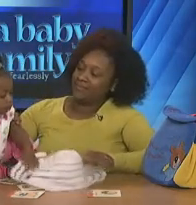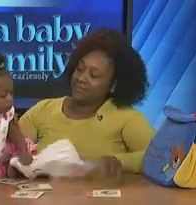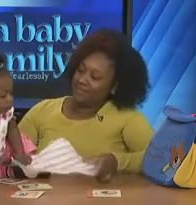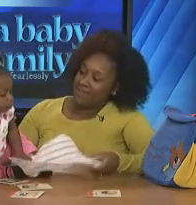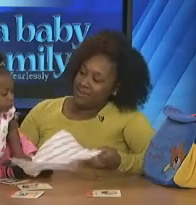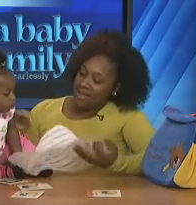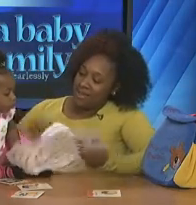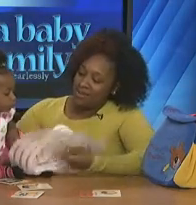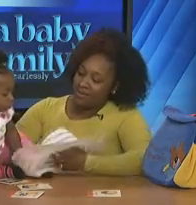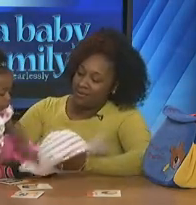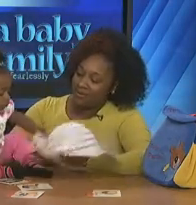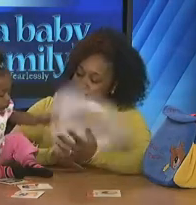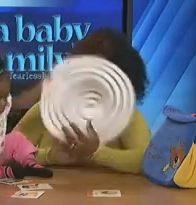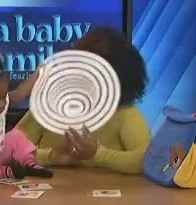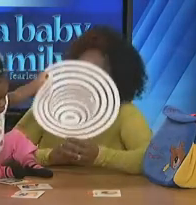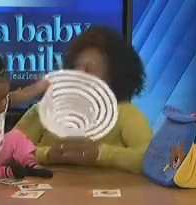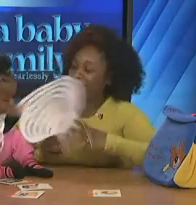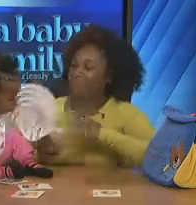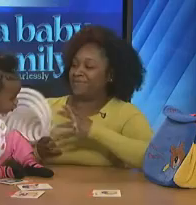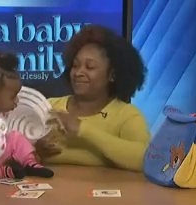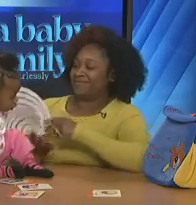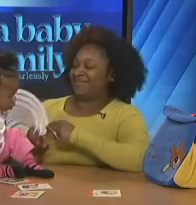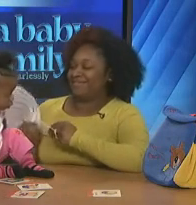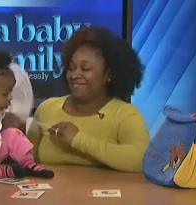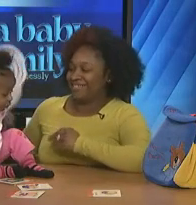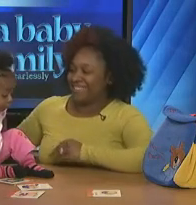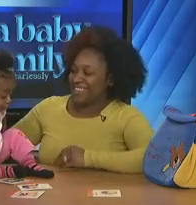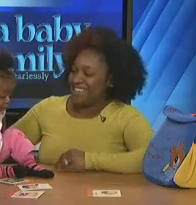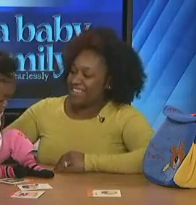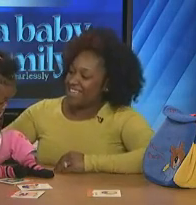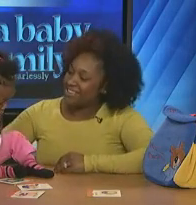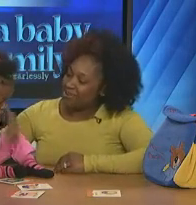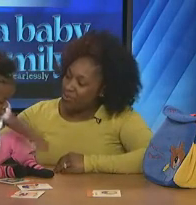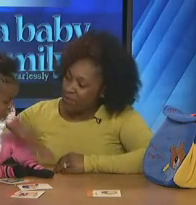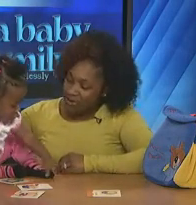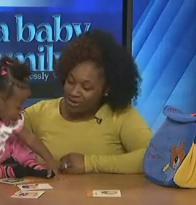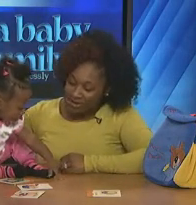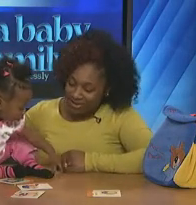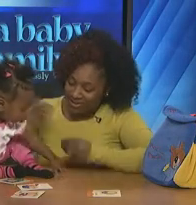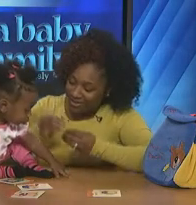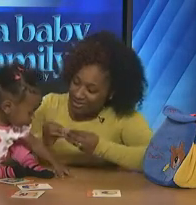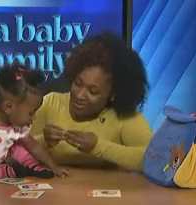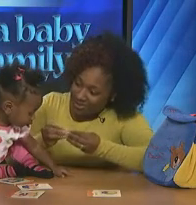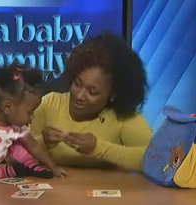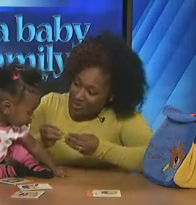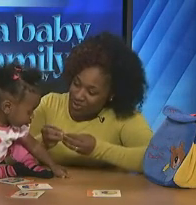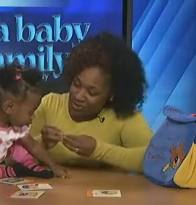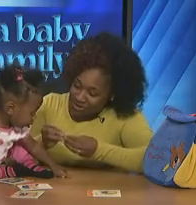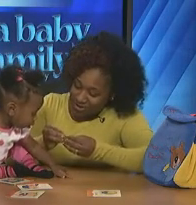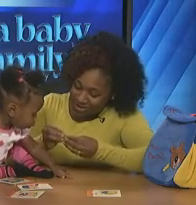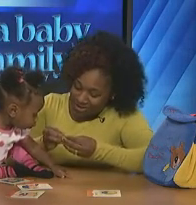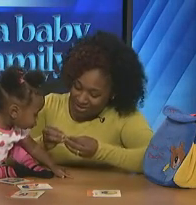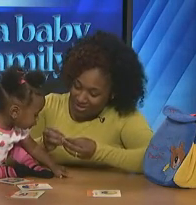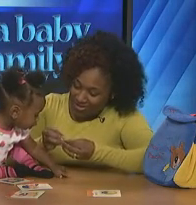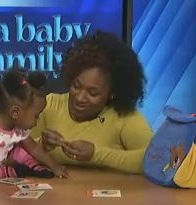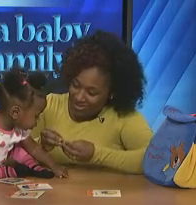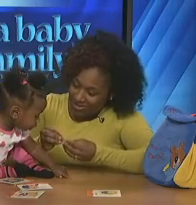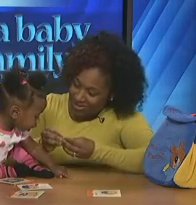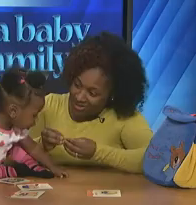it has been shown, study after study and years of research, that it increases their verbalization. They start talking very often